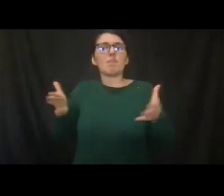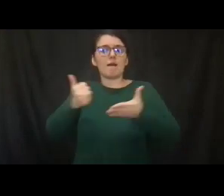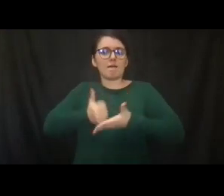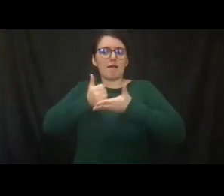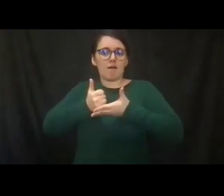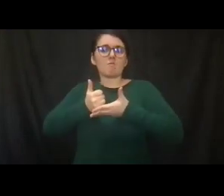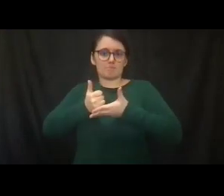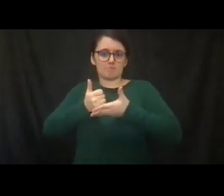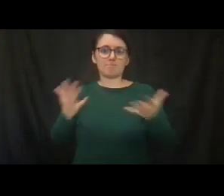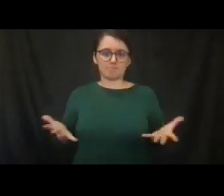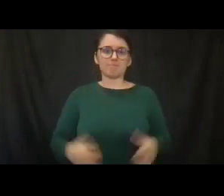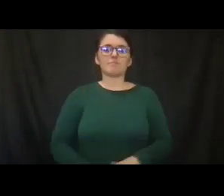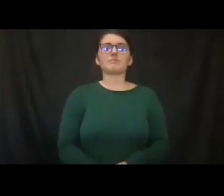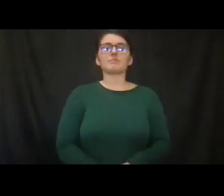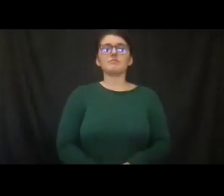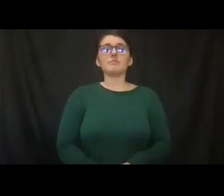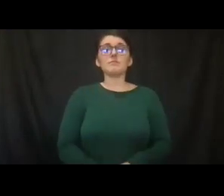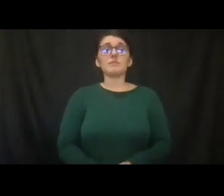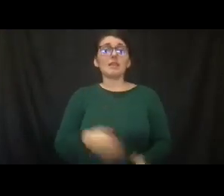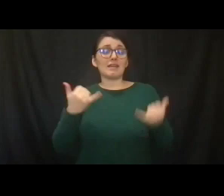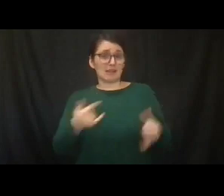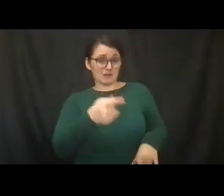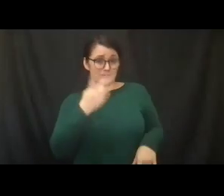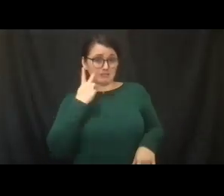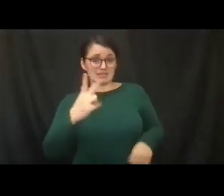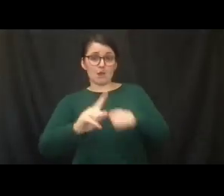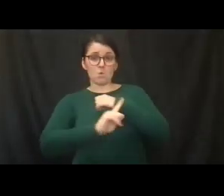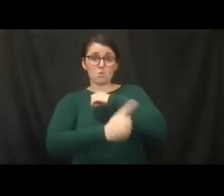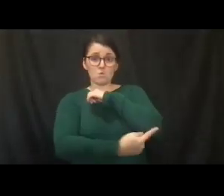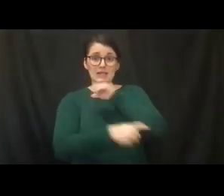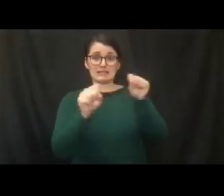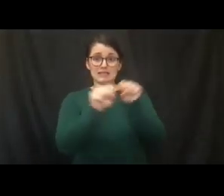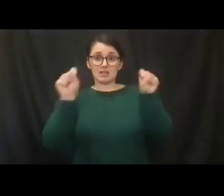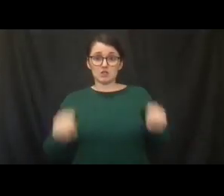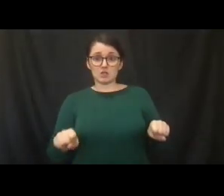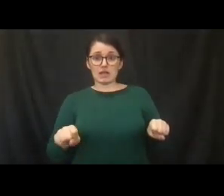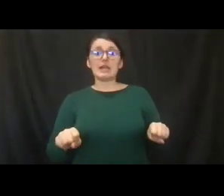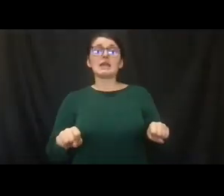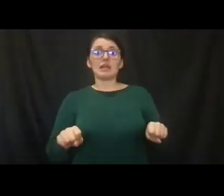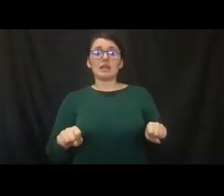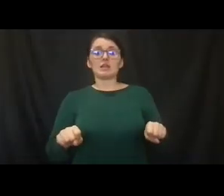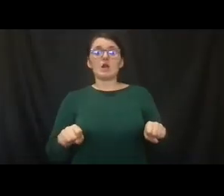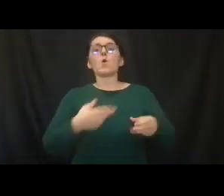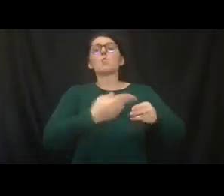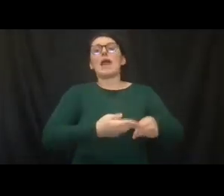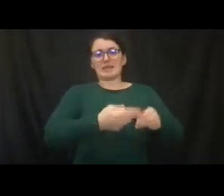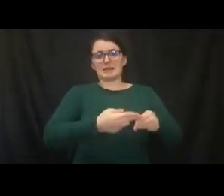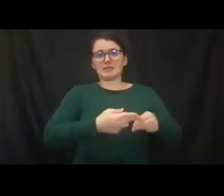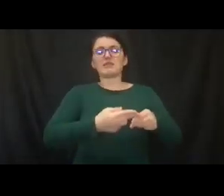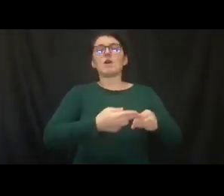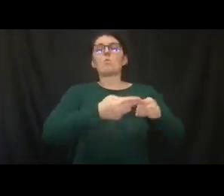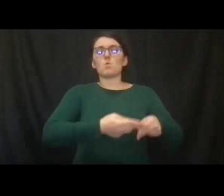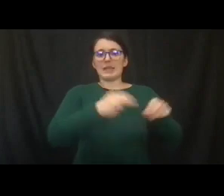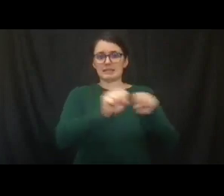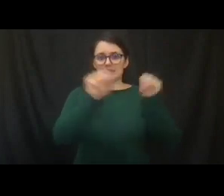station. And the weigh station is a place where these vehicles are going to get weighed. And they will